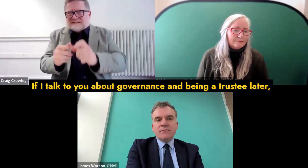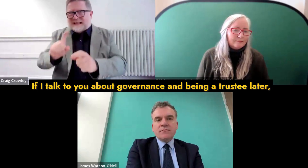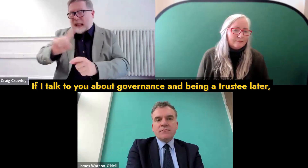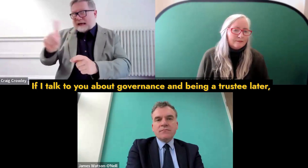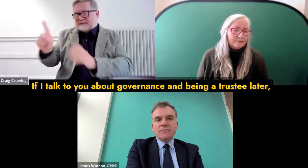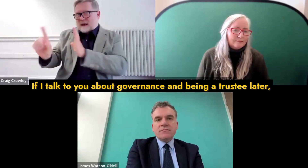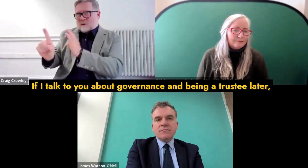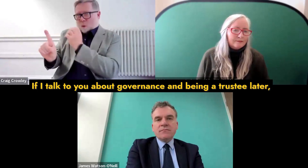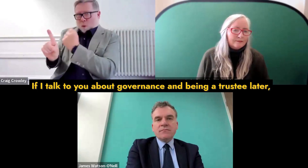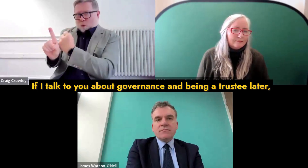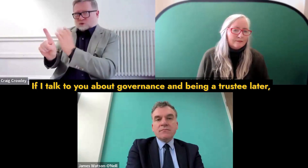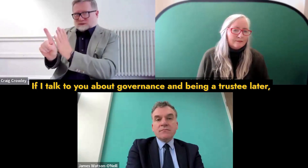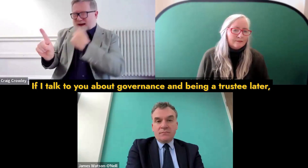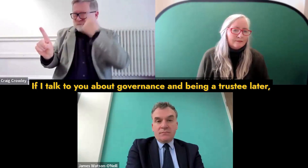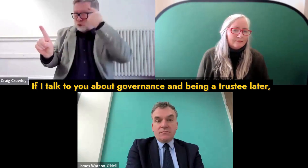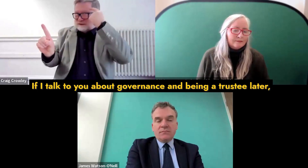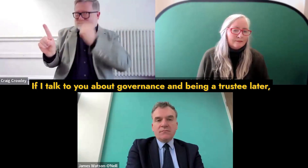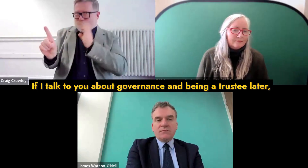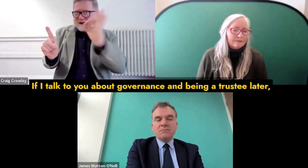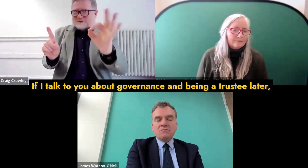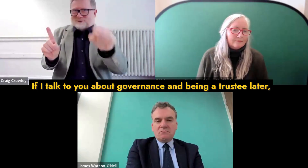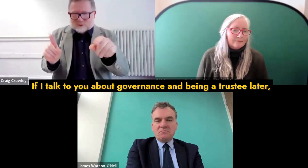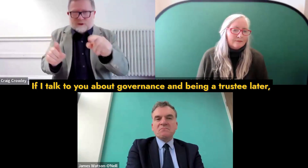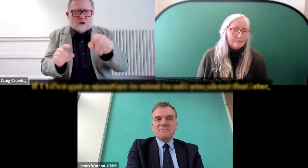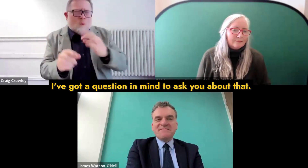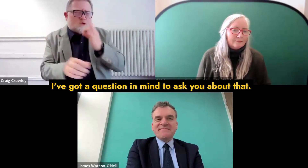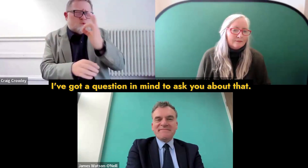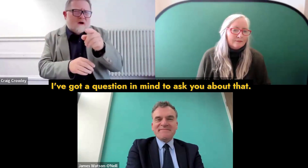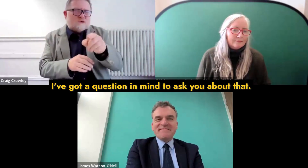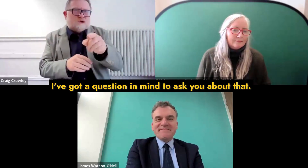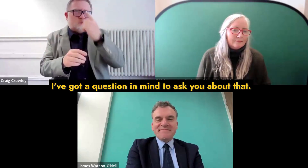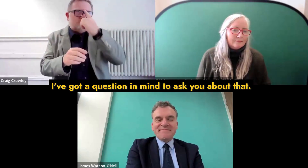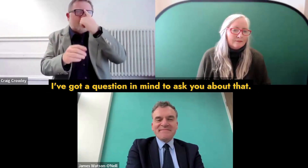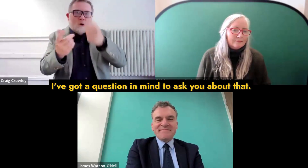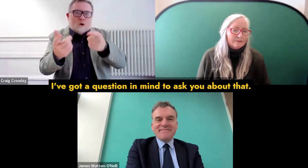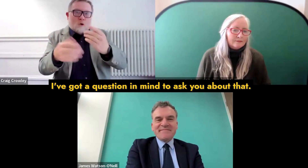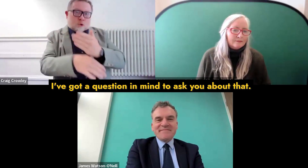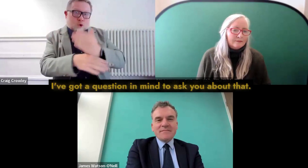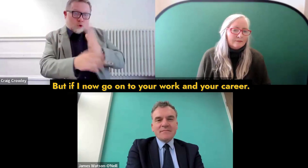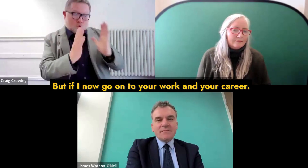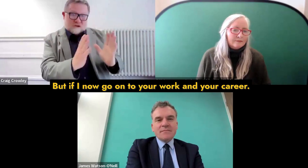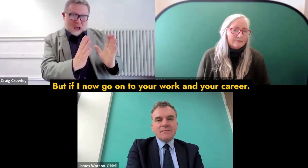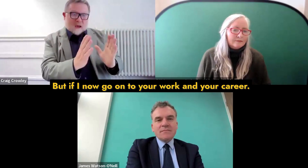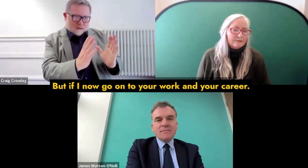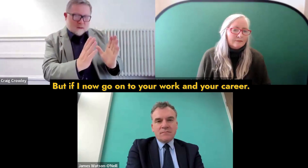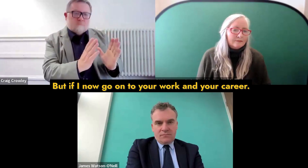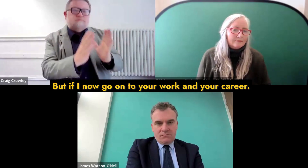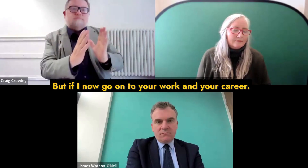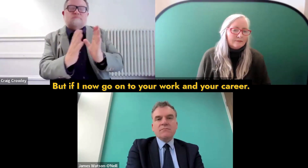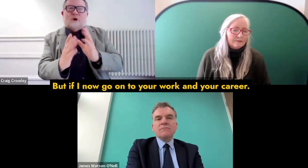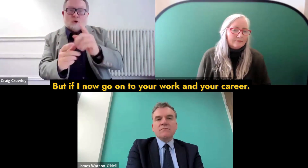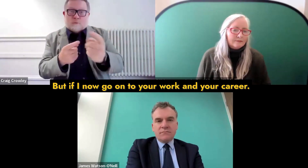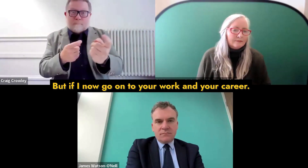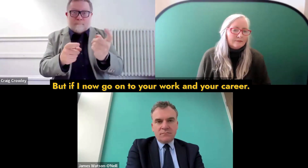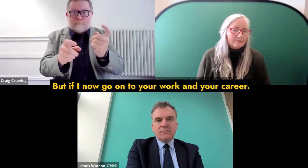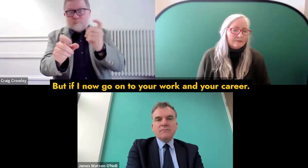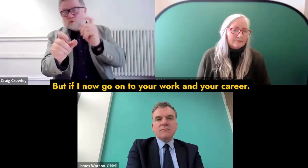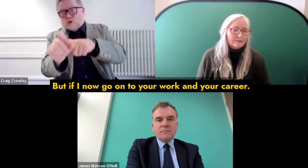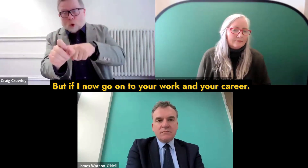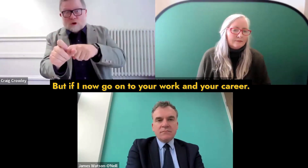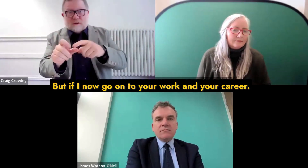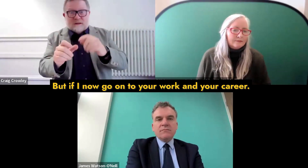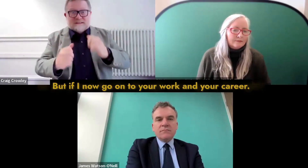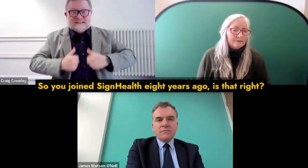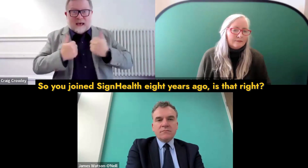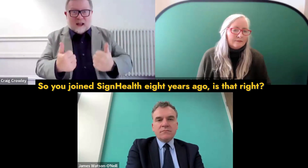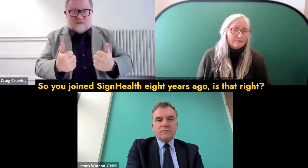If I talk to you about governance and being a trustee later, I've got a question in mind to ask you about that. But if I now go on to your work and your